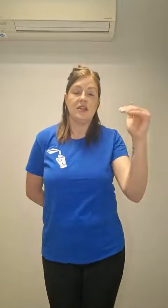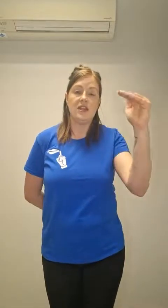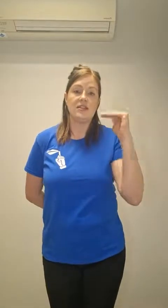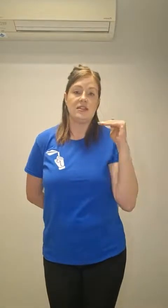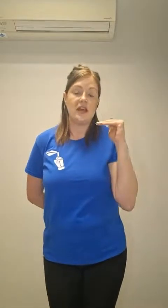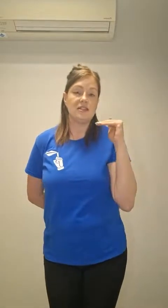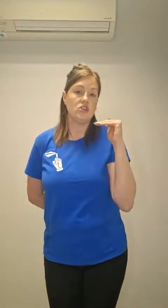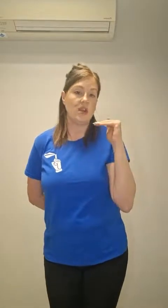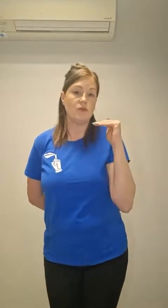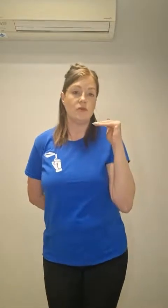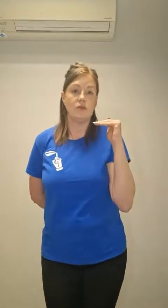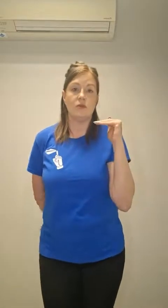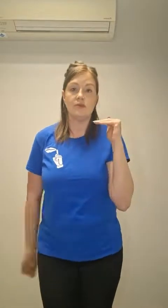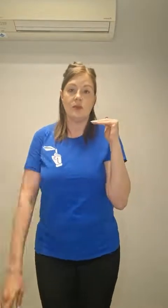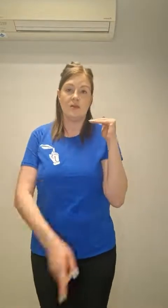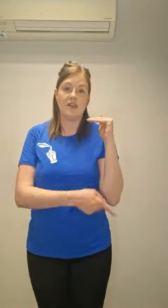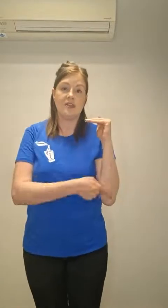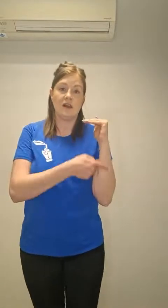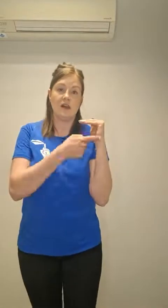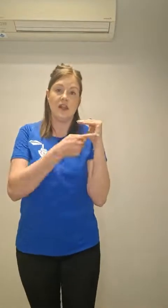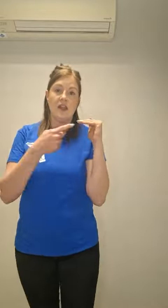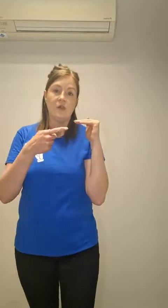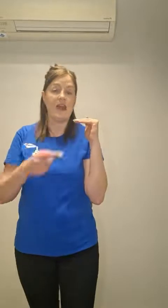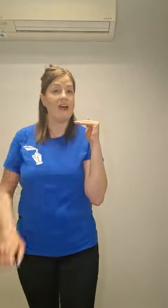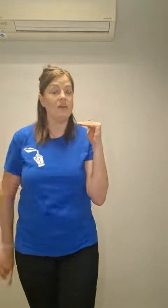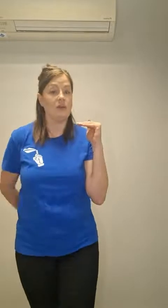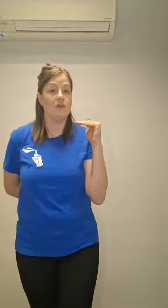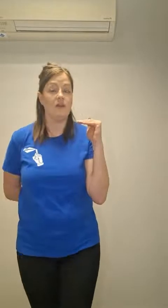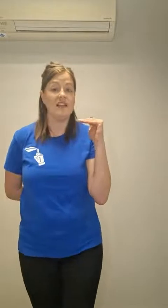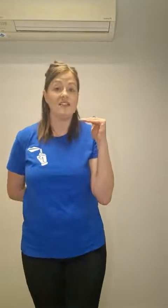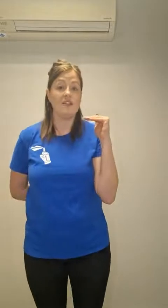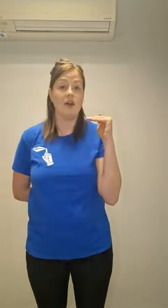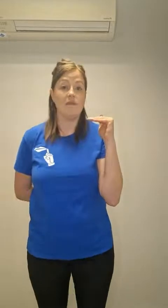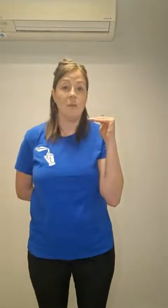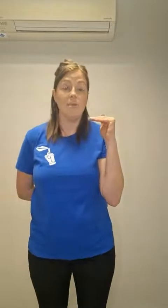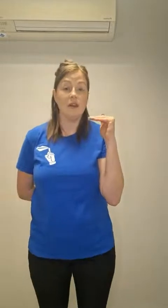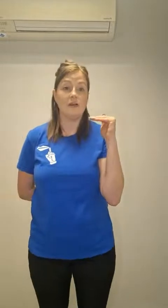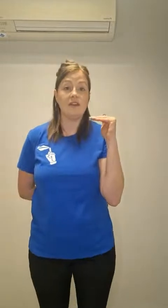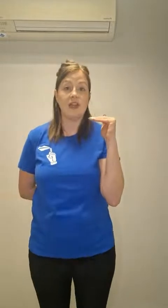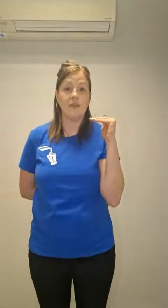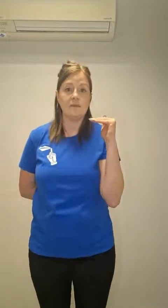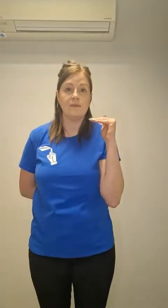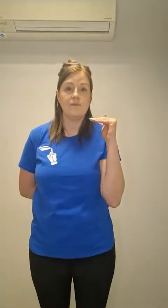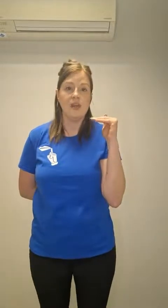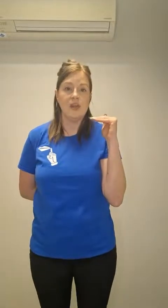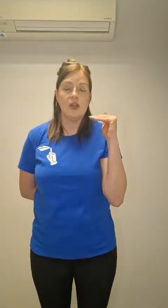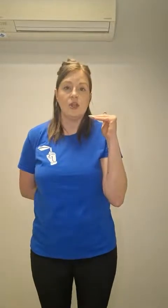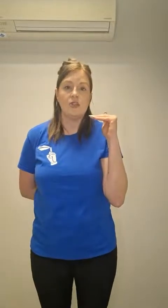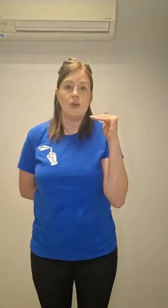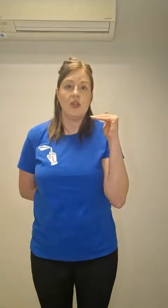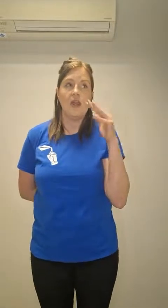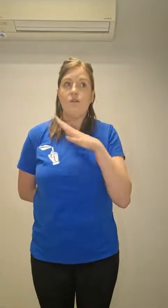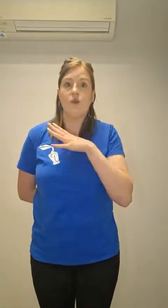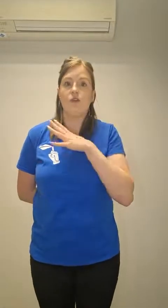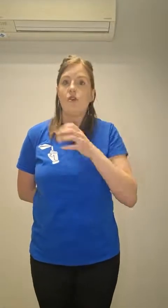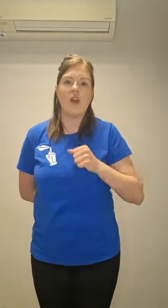This, as a general rule, so this sign here that we had earlier on, is the sign for building. So if you're not